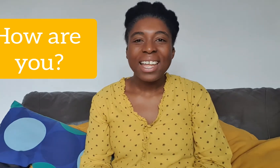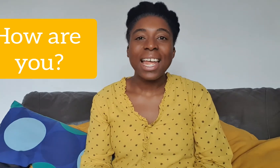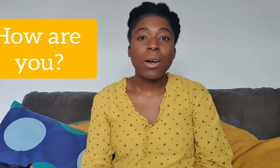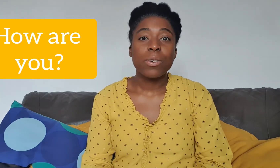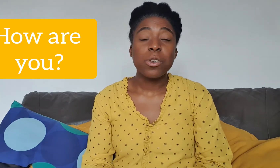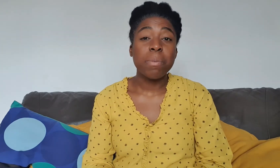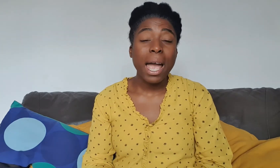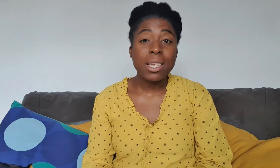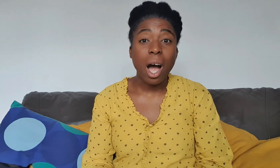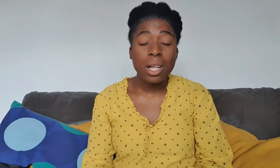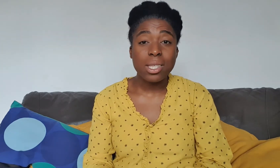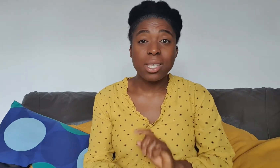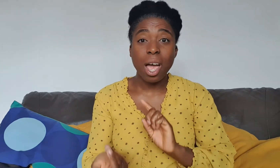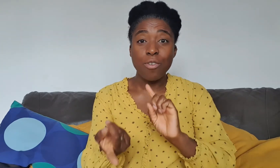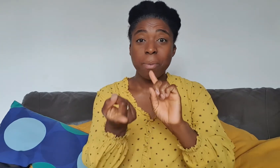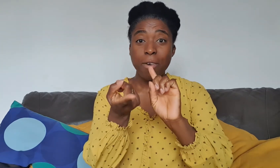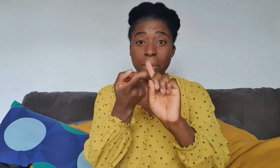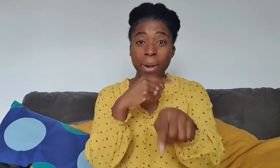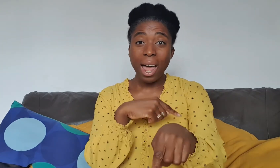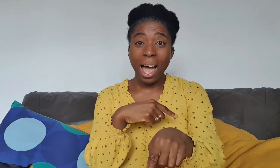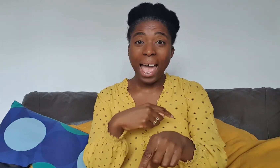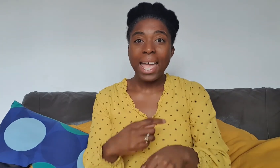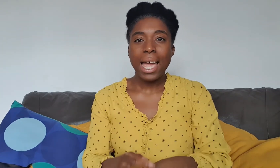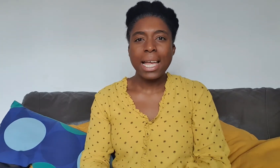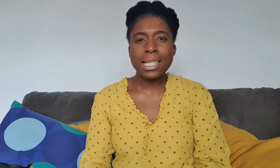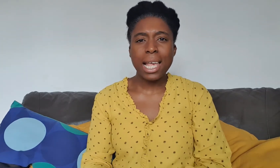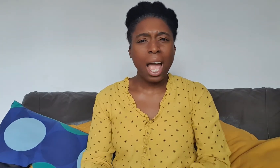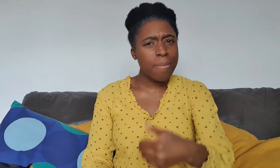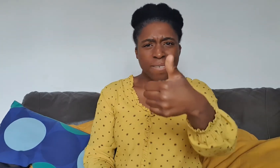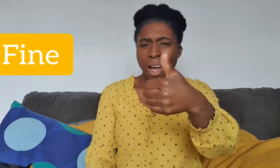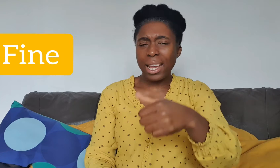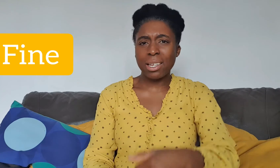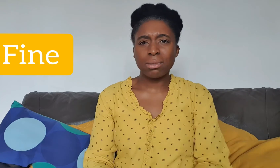Now, you might answer, you might reply and say, I'm fine.